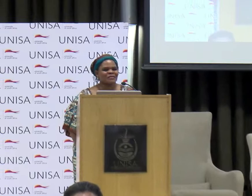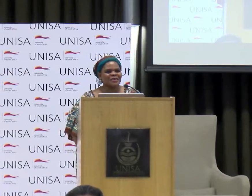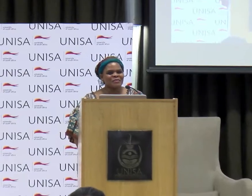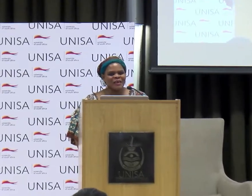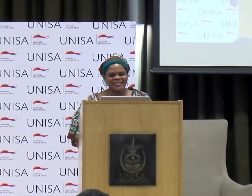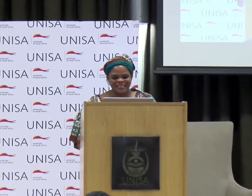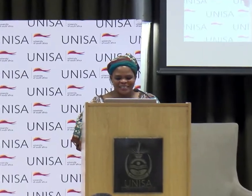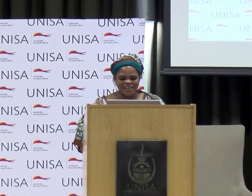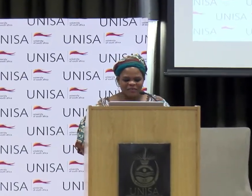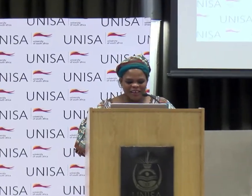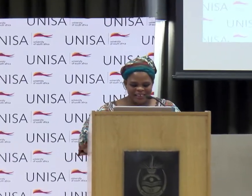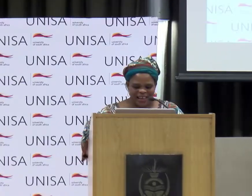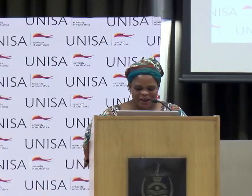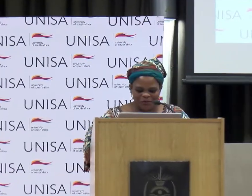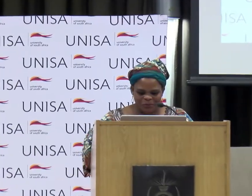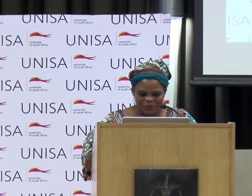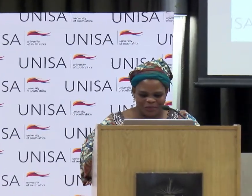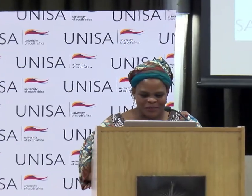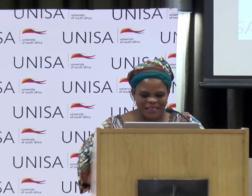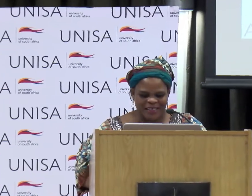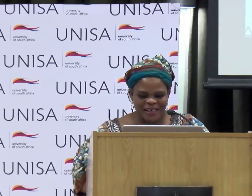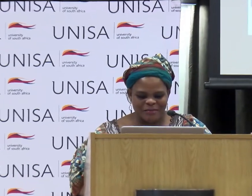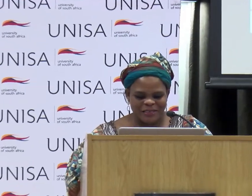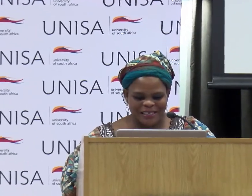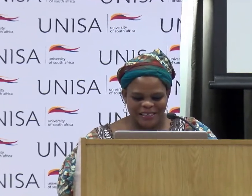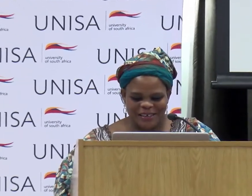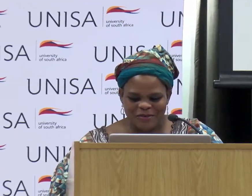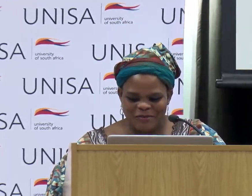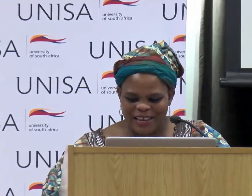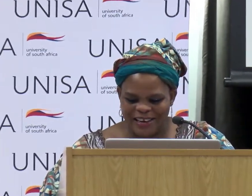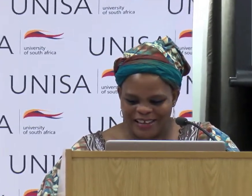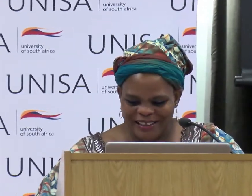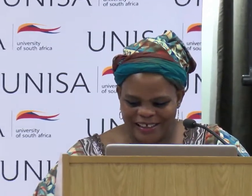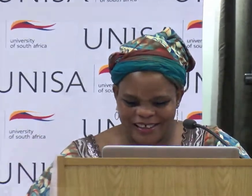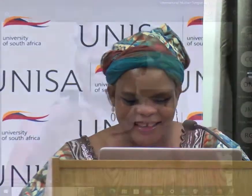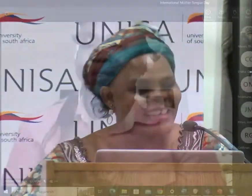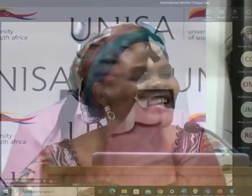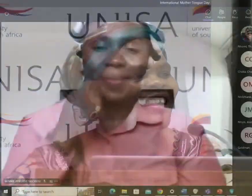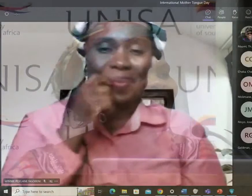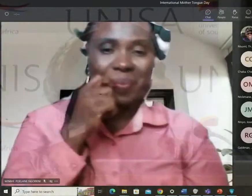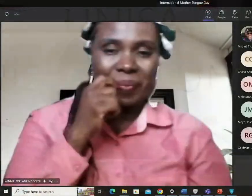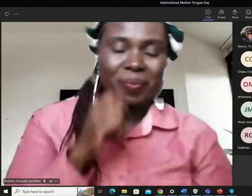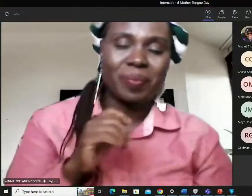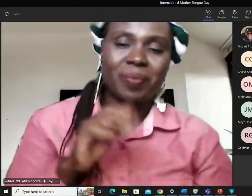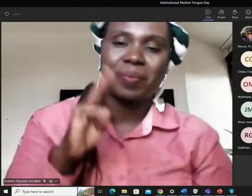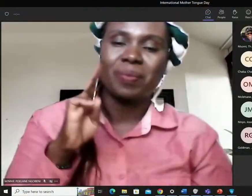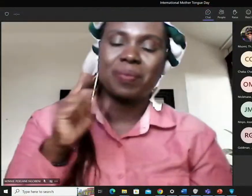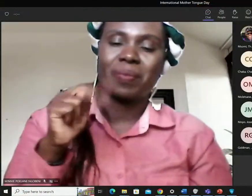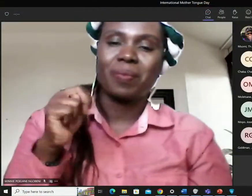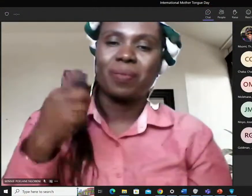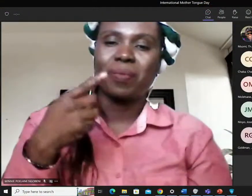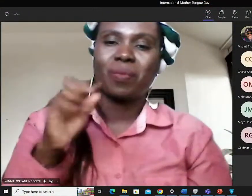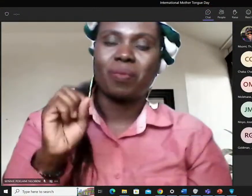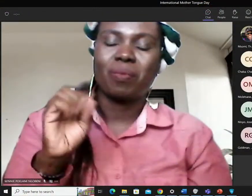Thank you very much. There's never a dull moment with Mr. Ngubane in the